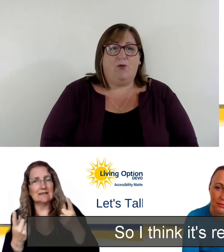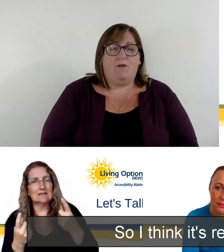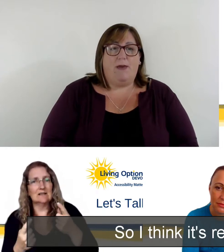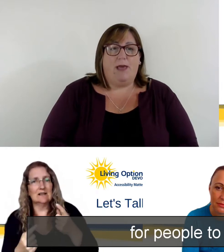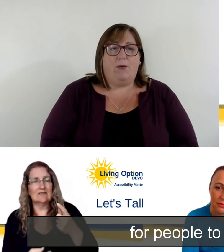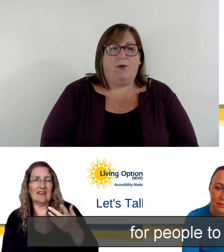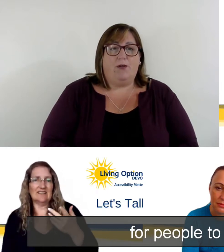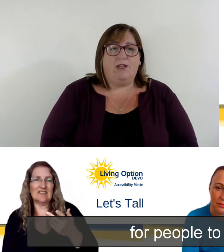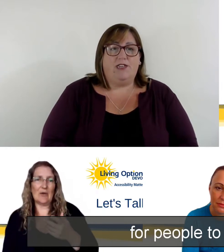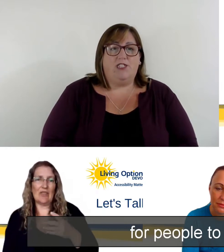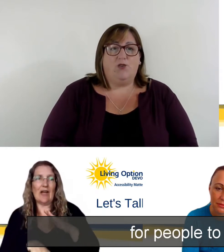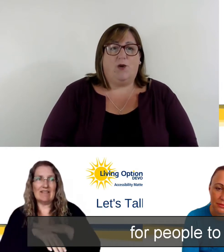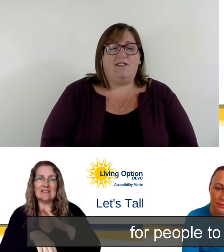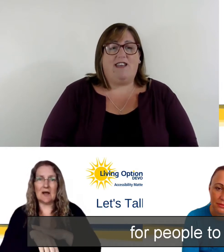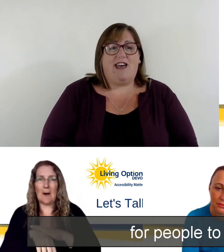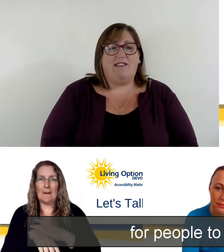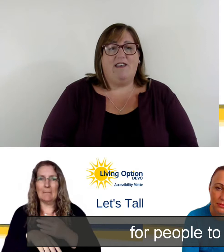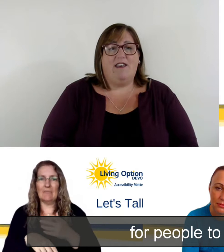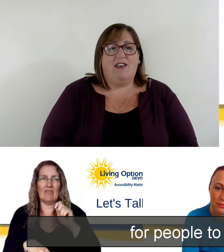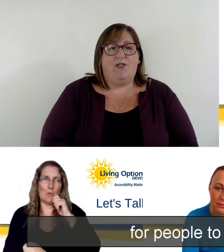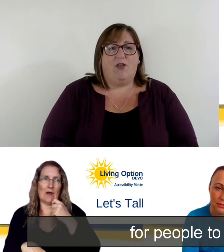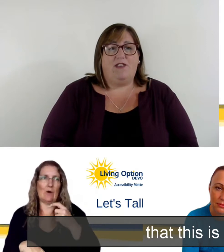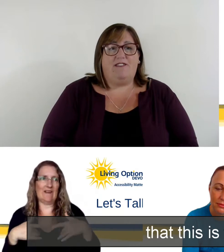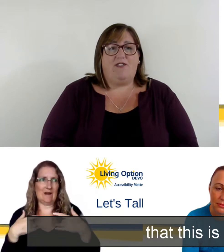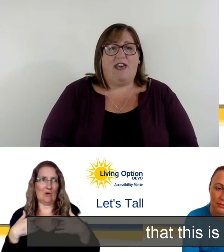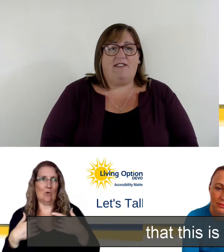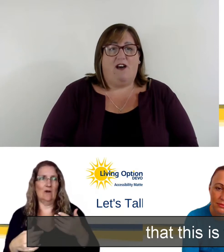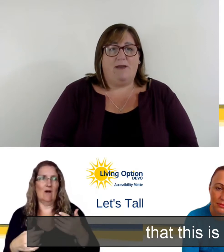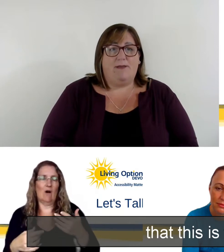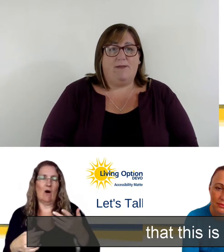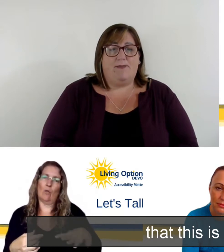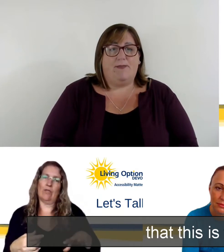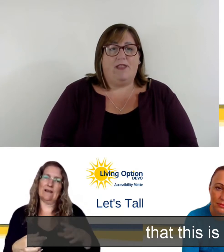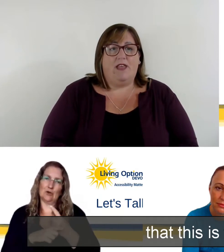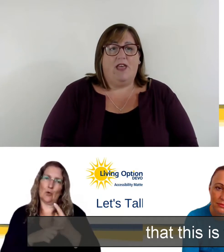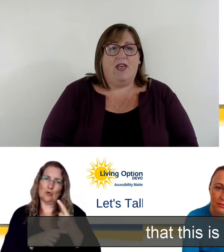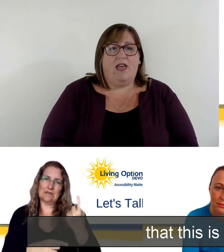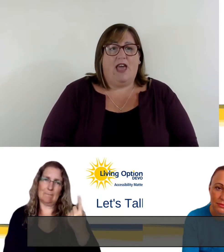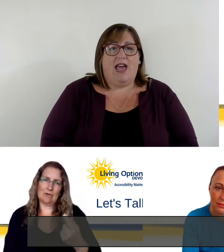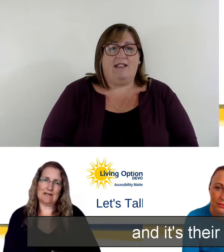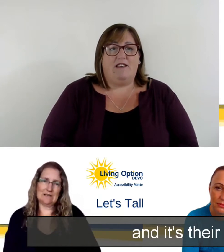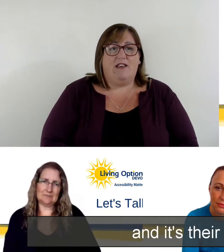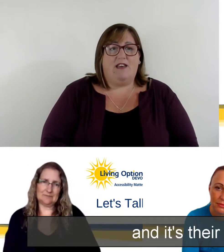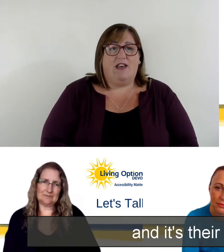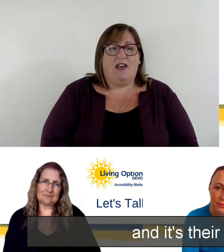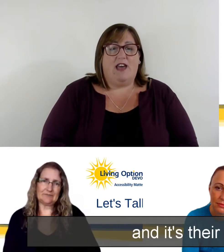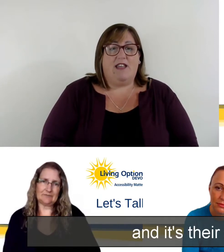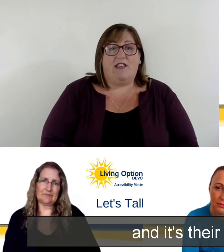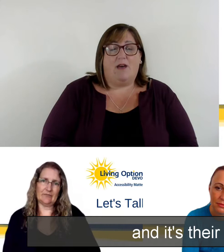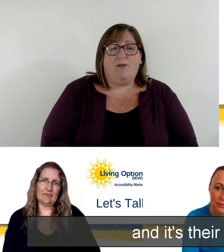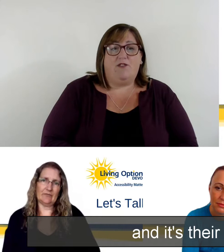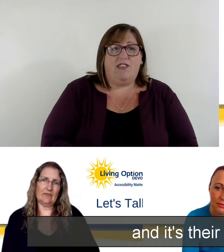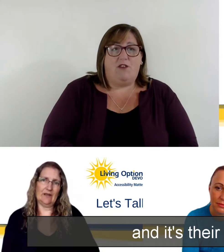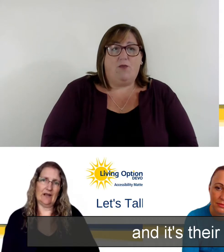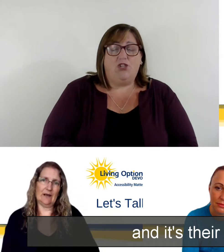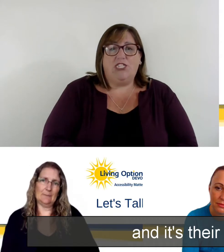really important for people to understand that this is their time, and it's